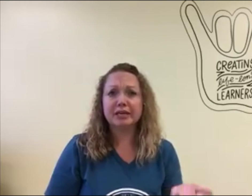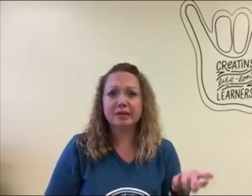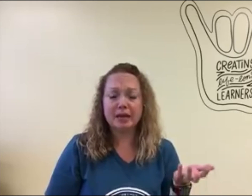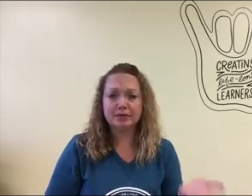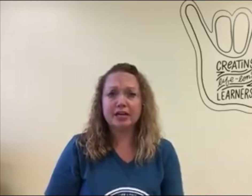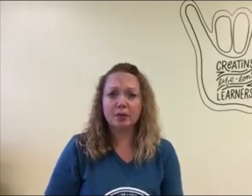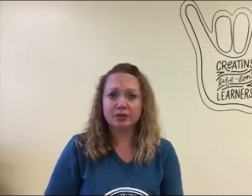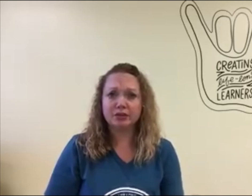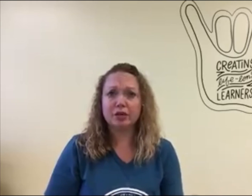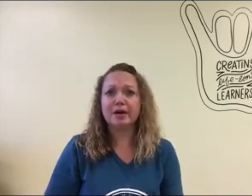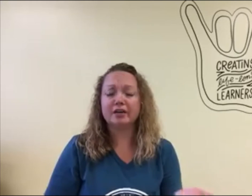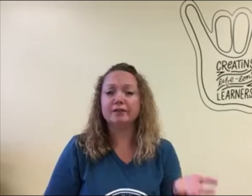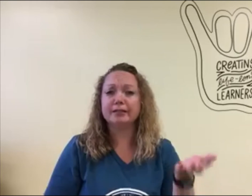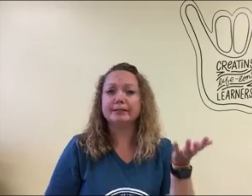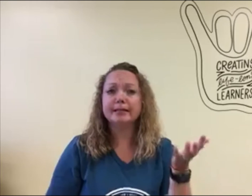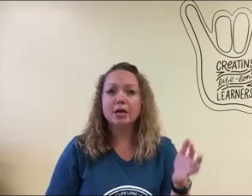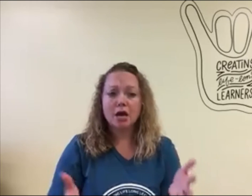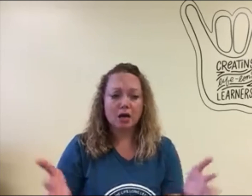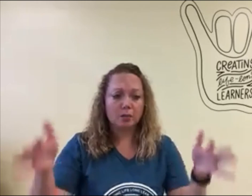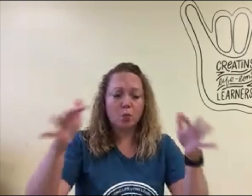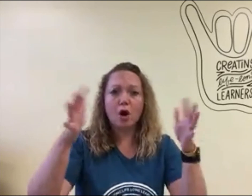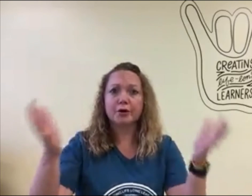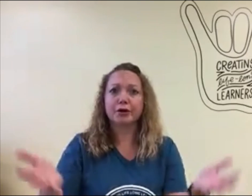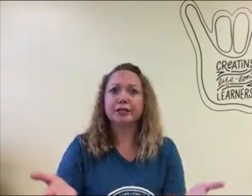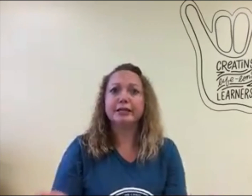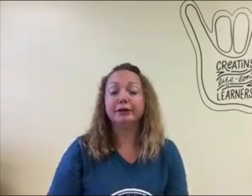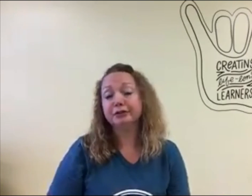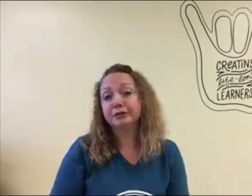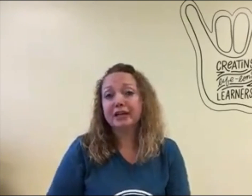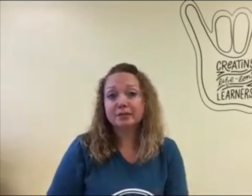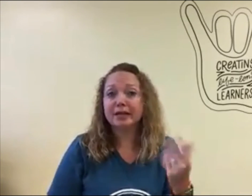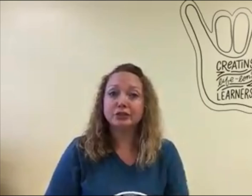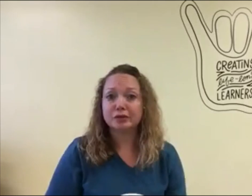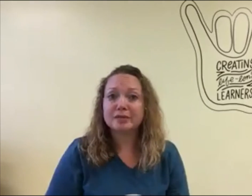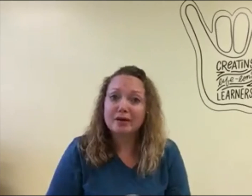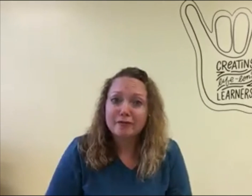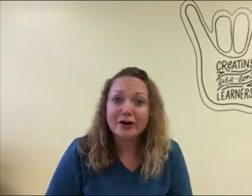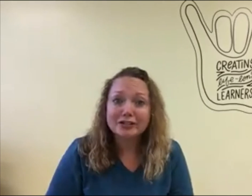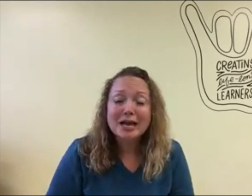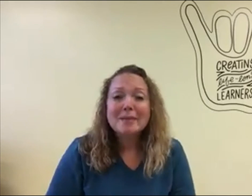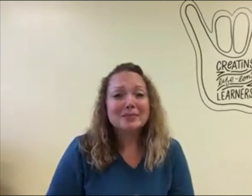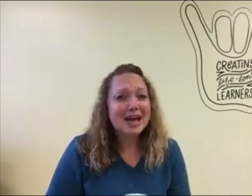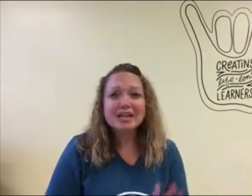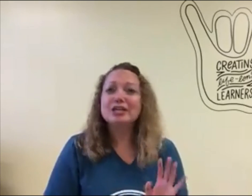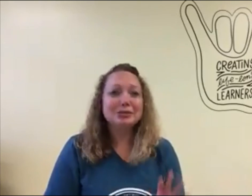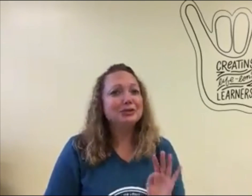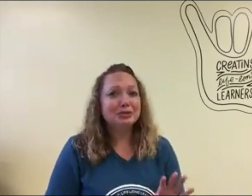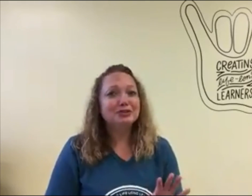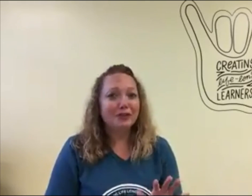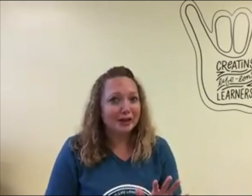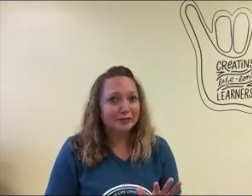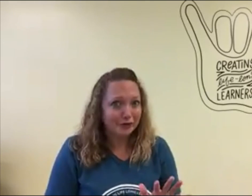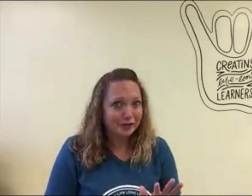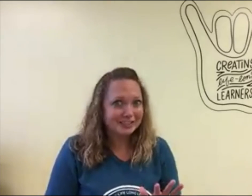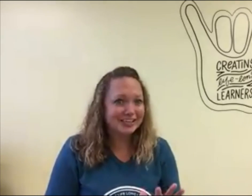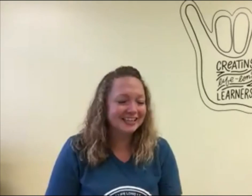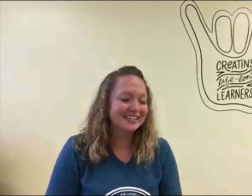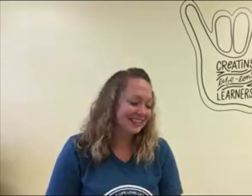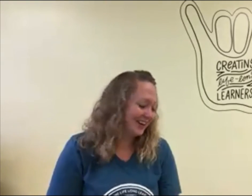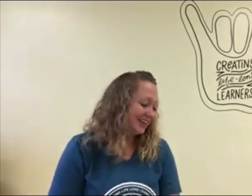always would jump out of his water container. So that's my story about frogs. But I'm not a huge, huge fan of frogs. But